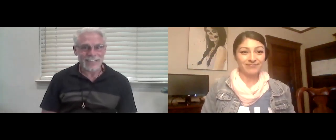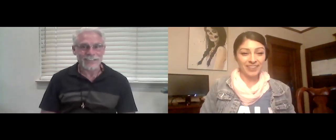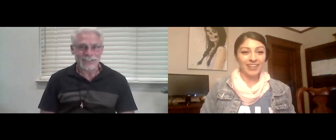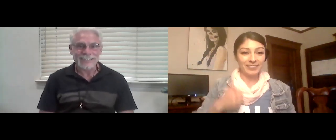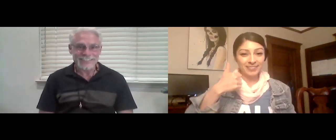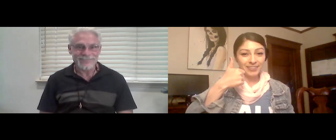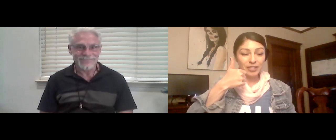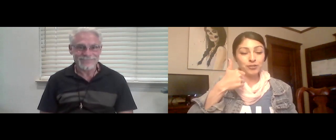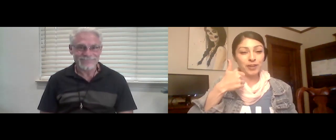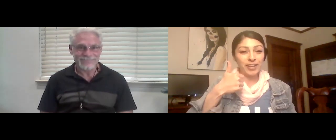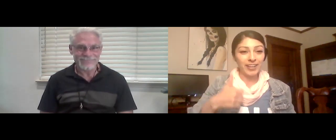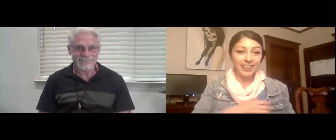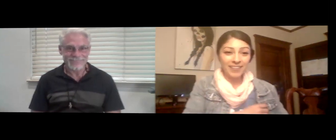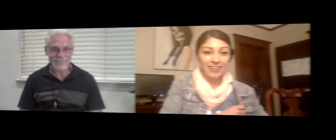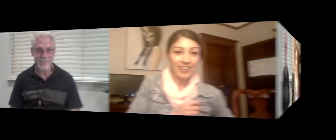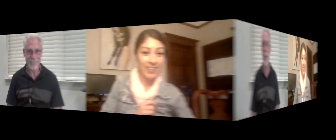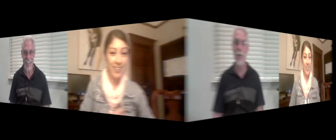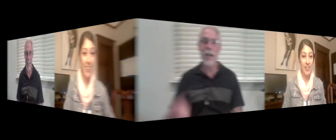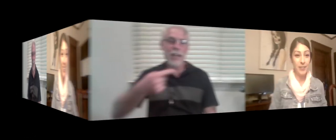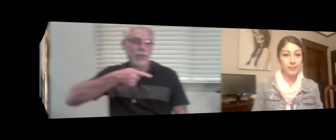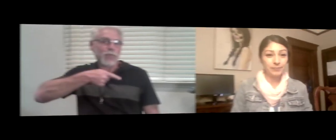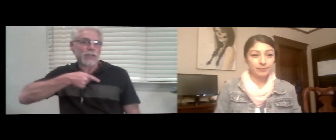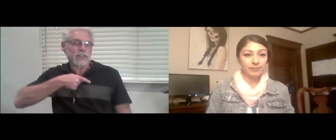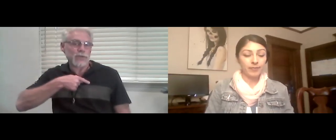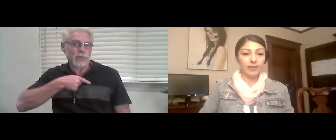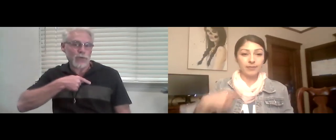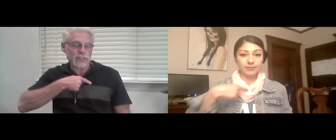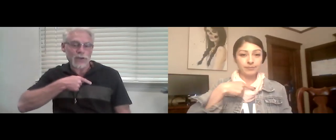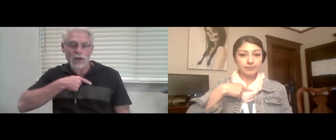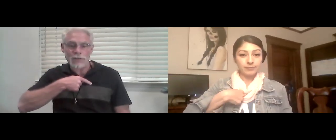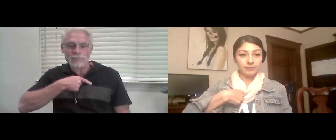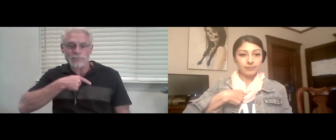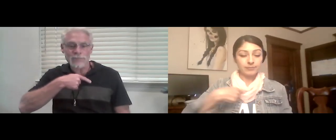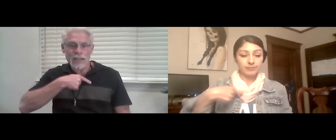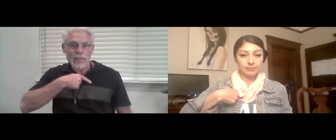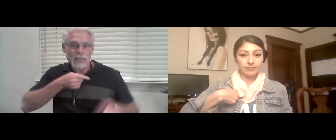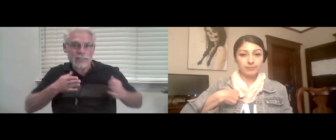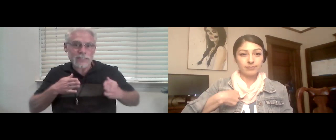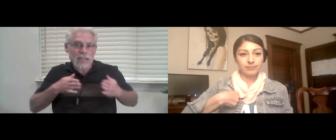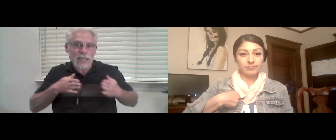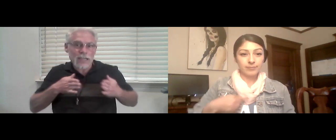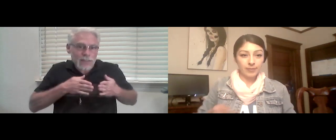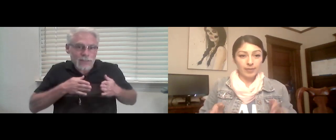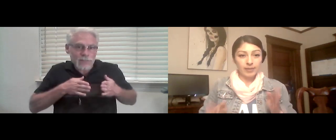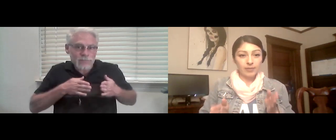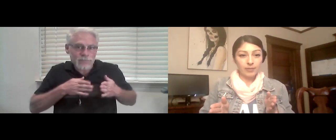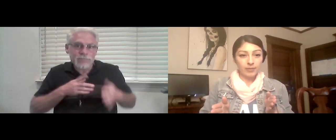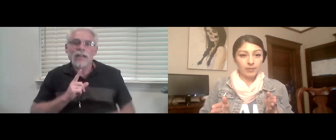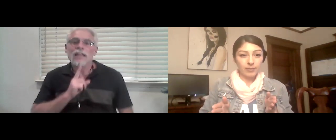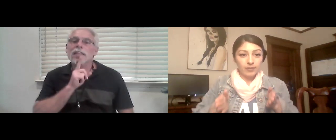Does that look good? Looks great. I love it. So you point to your heart. This